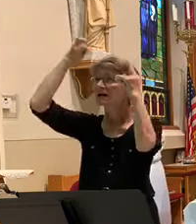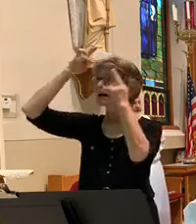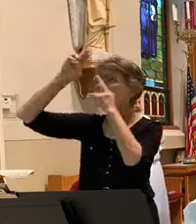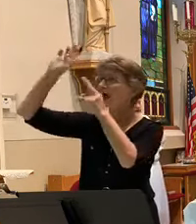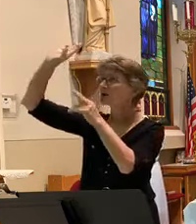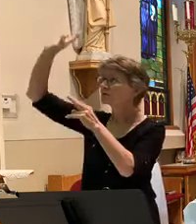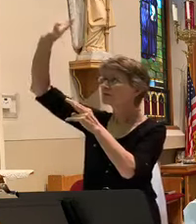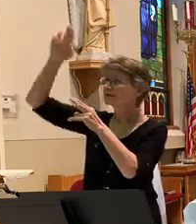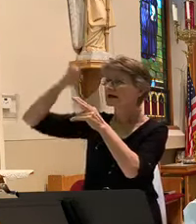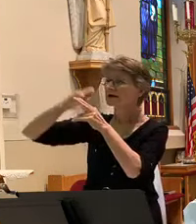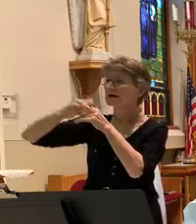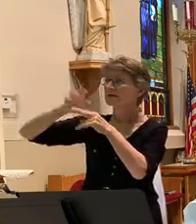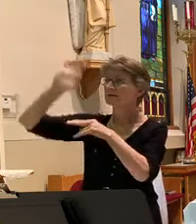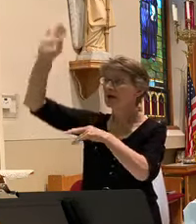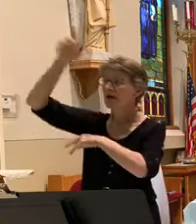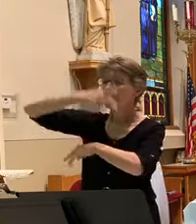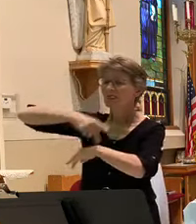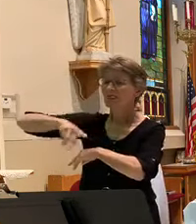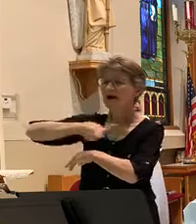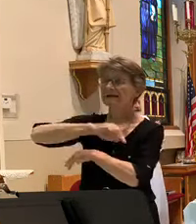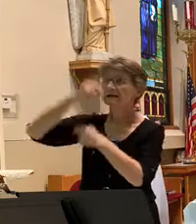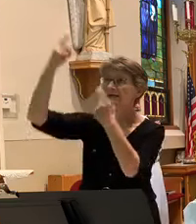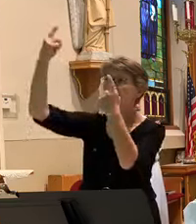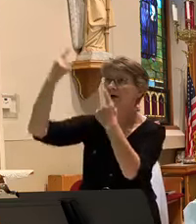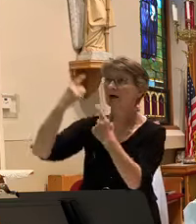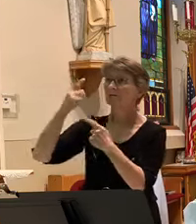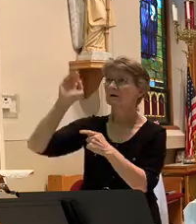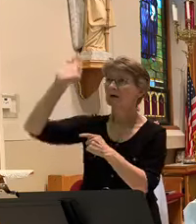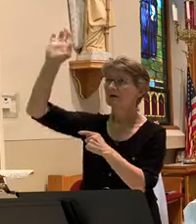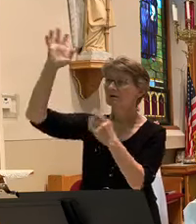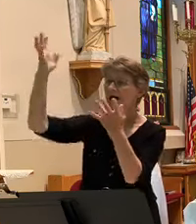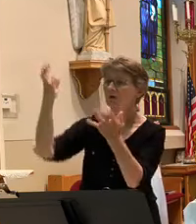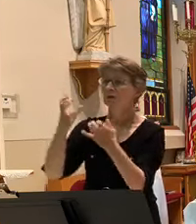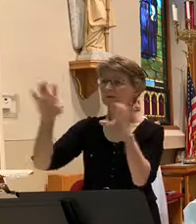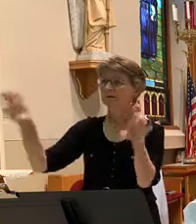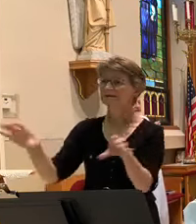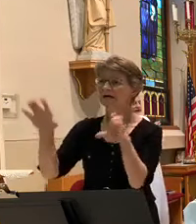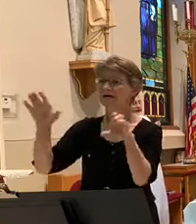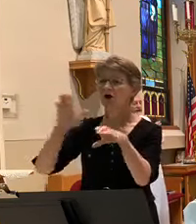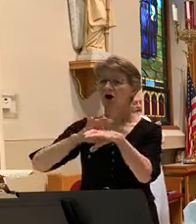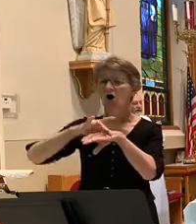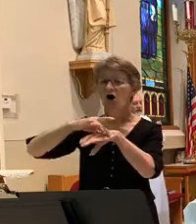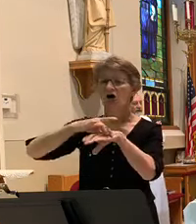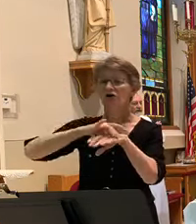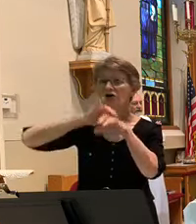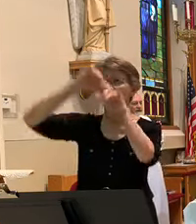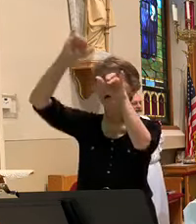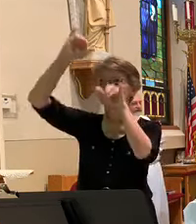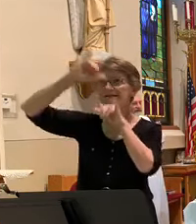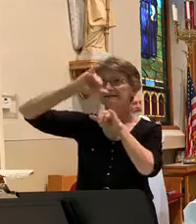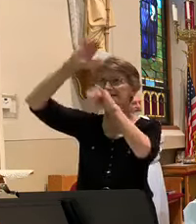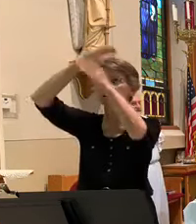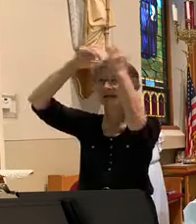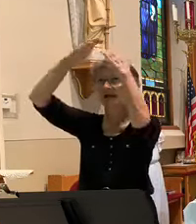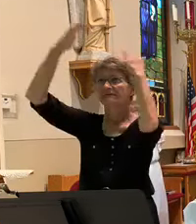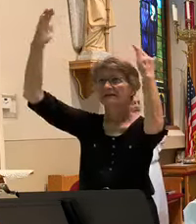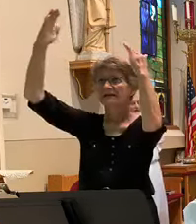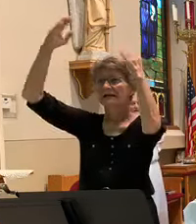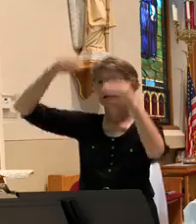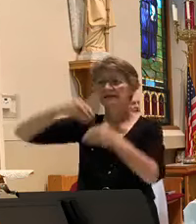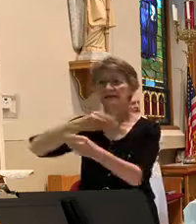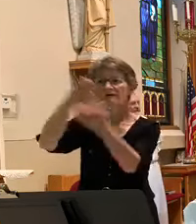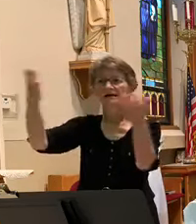heaven, hallowed be thy name. Thy kingdom come, thy will be done, on earth as it is in